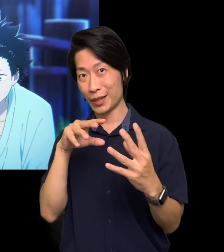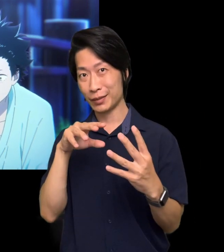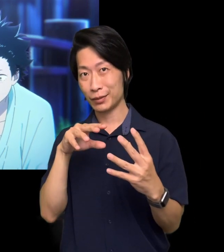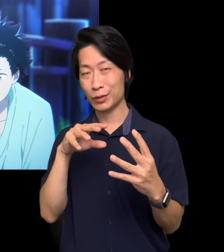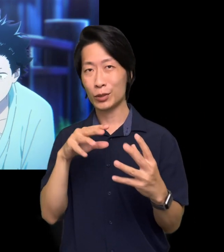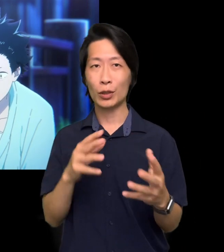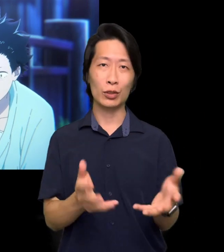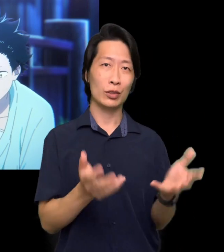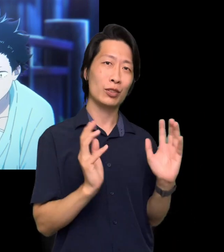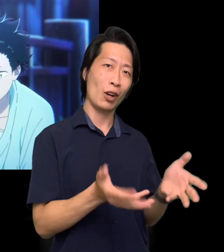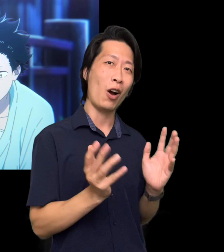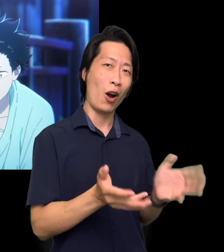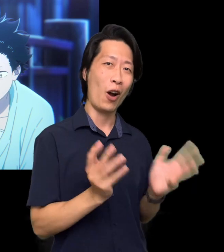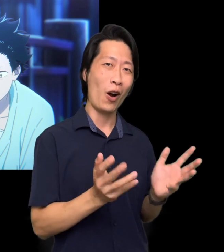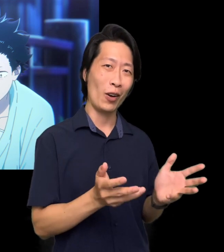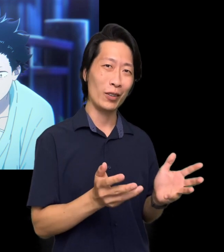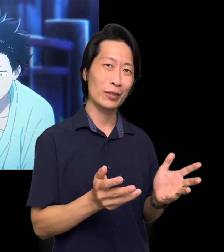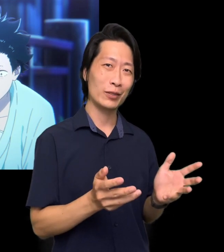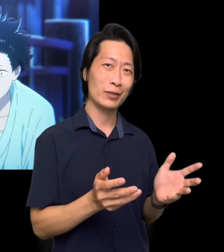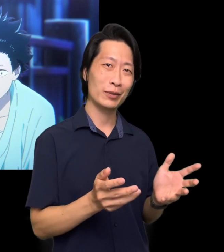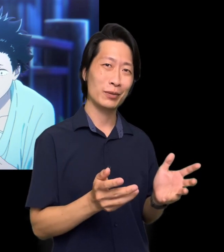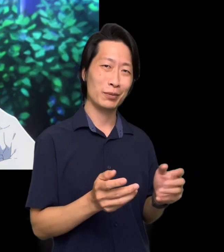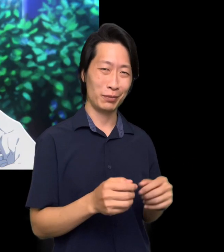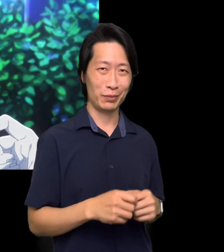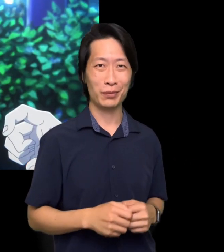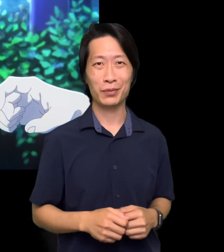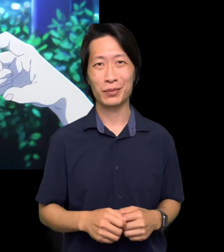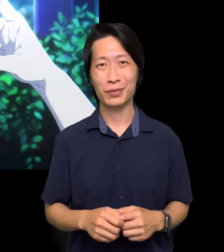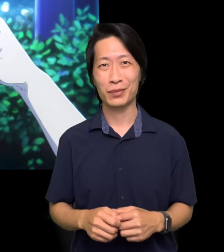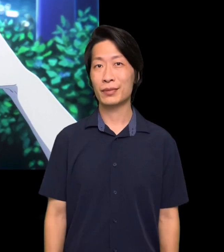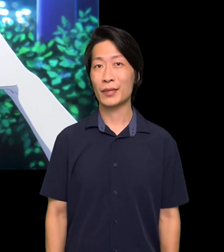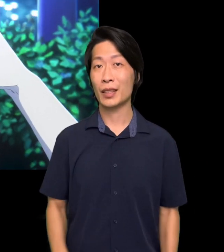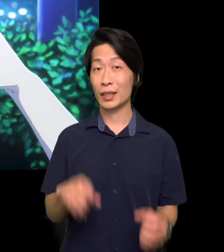Shaberu, talk.